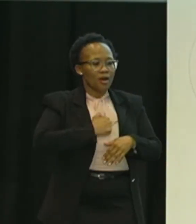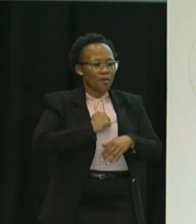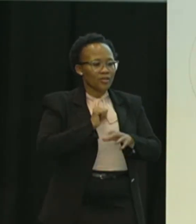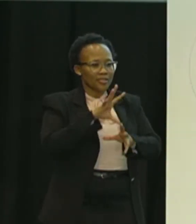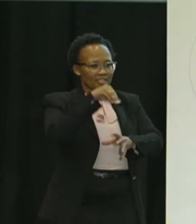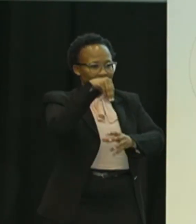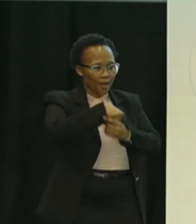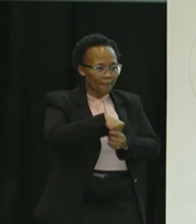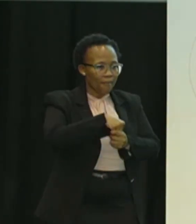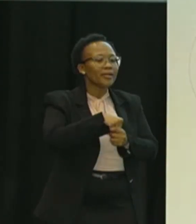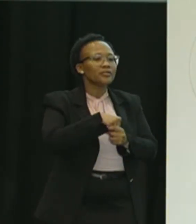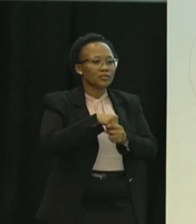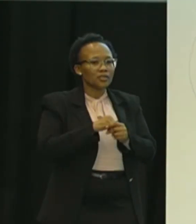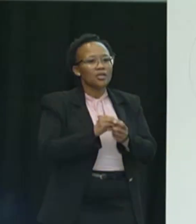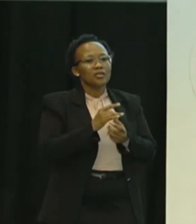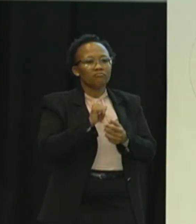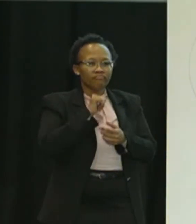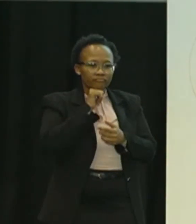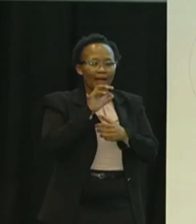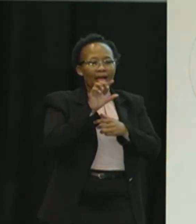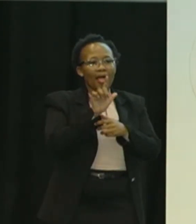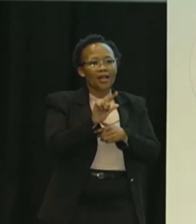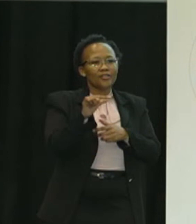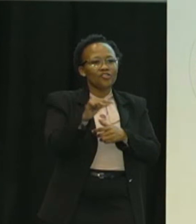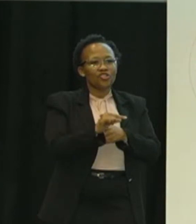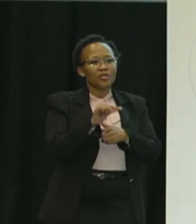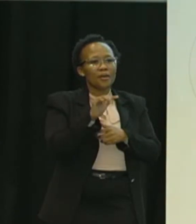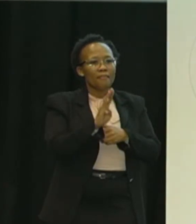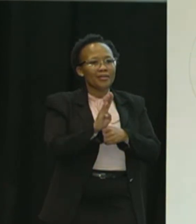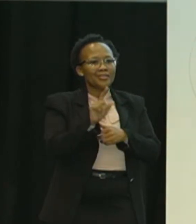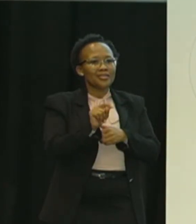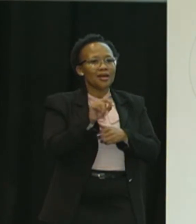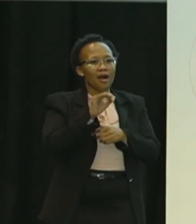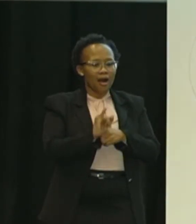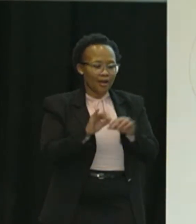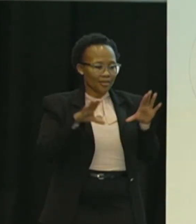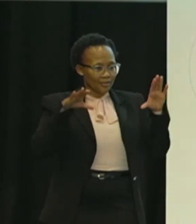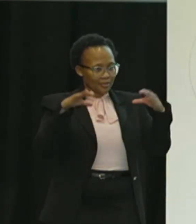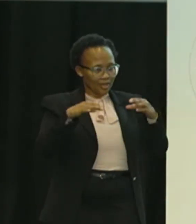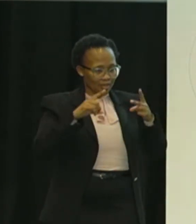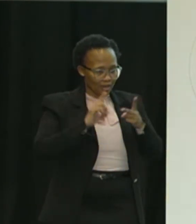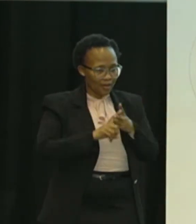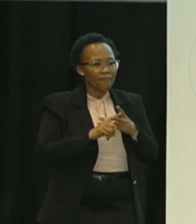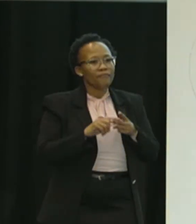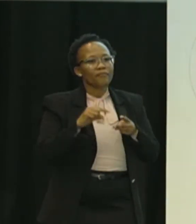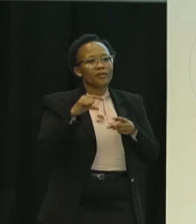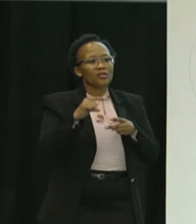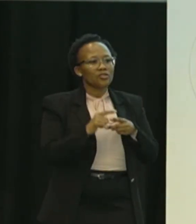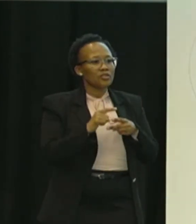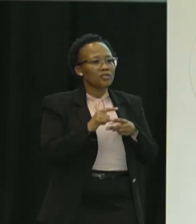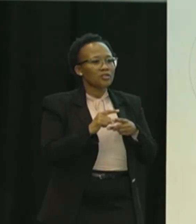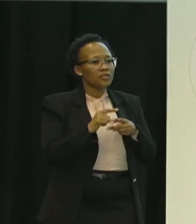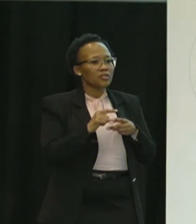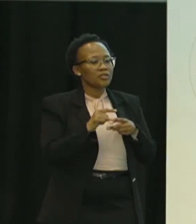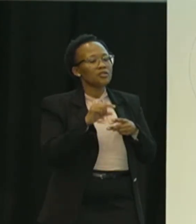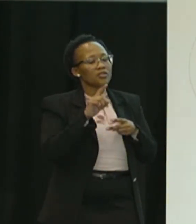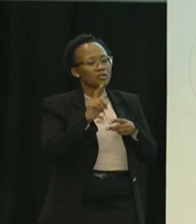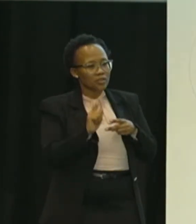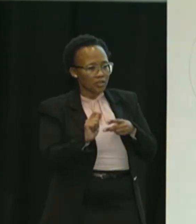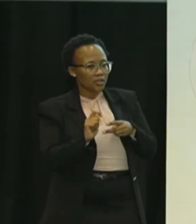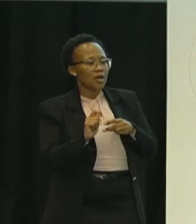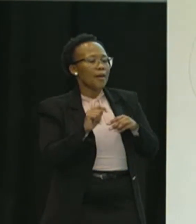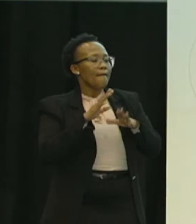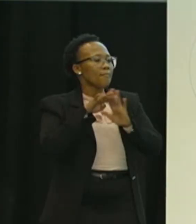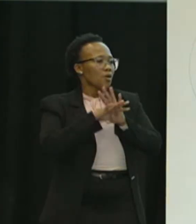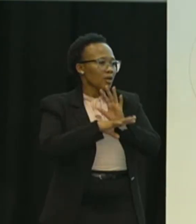sectors, be it the LGBTI sector, those of you that have been implementing the MSM, the CHITI programs, be it us as sex workers, those of you that have